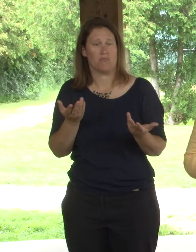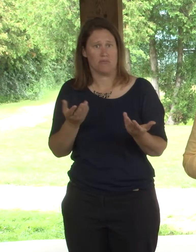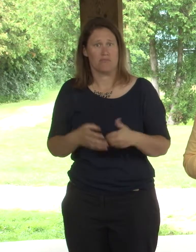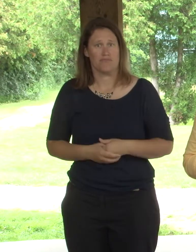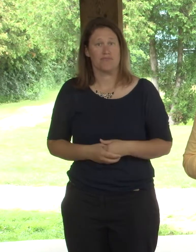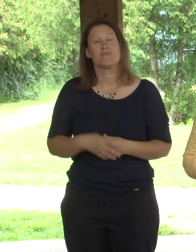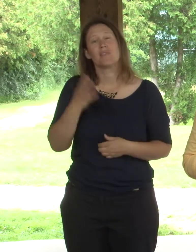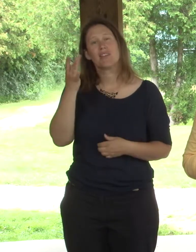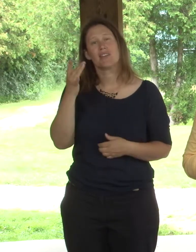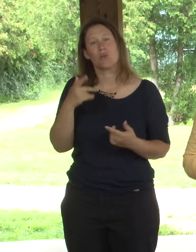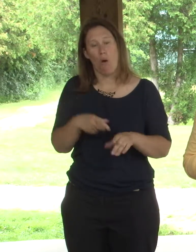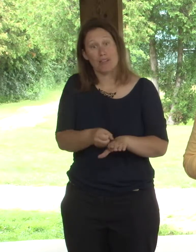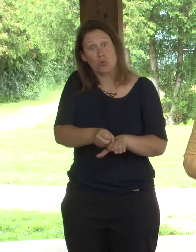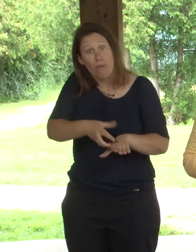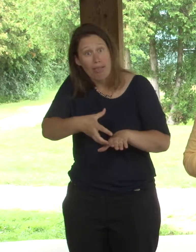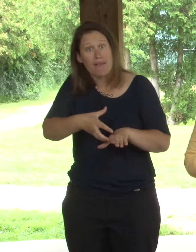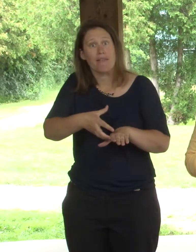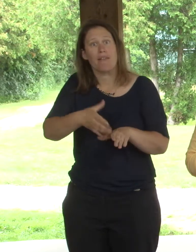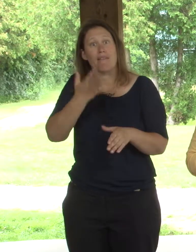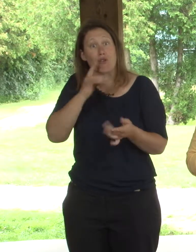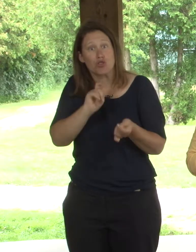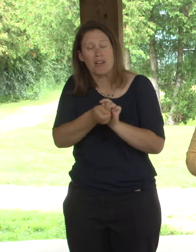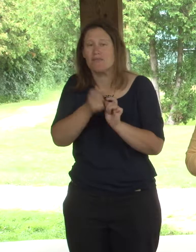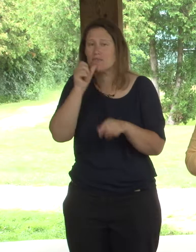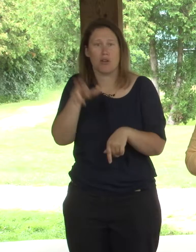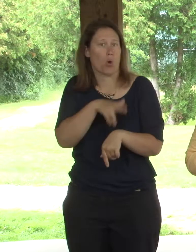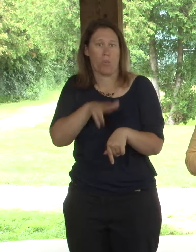feet and healthy conditions. The other thing with